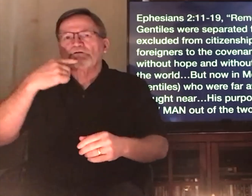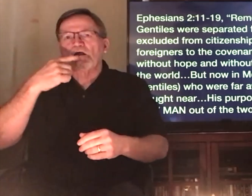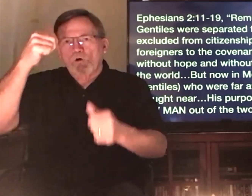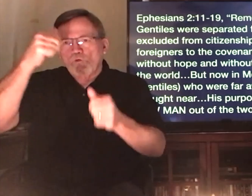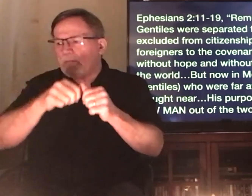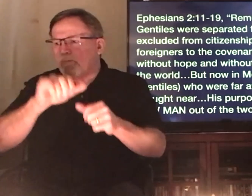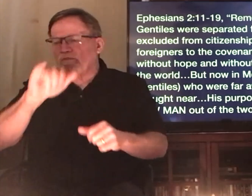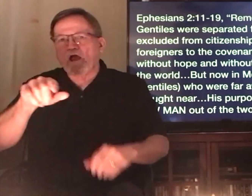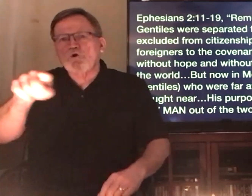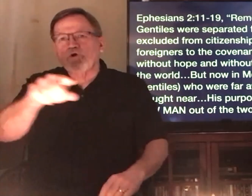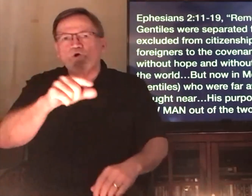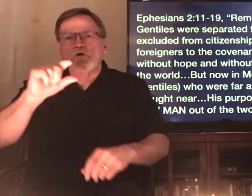learned until around